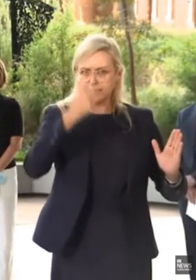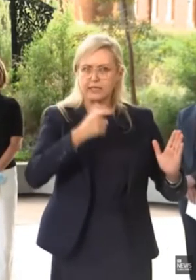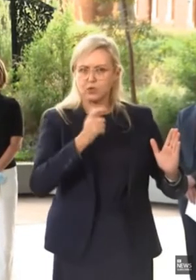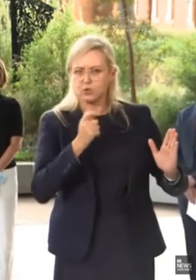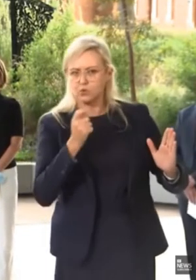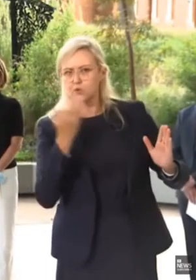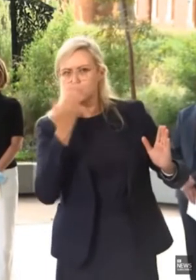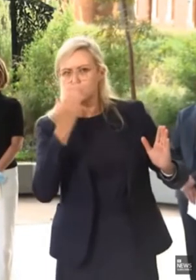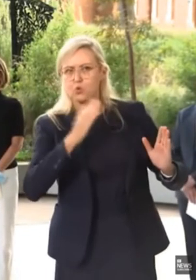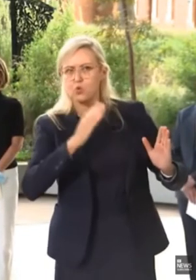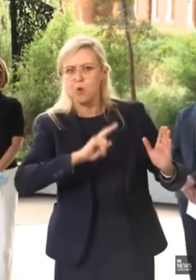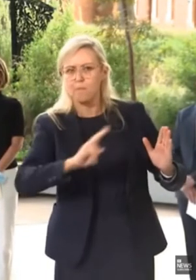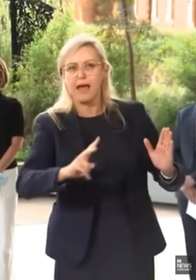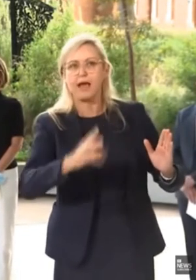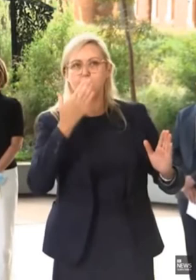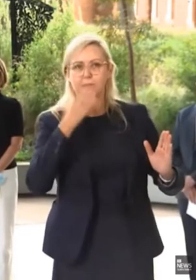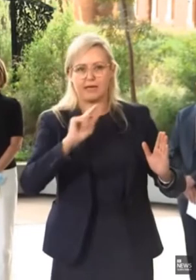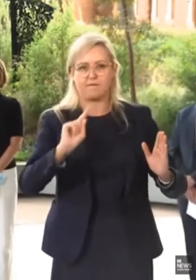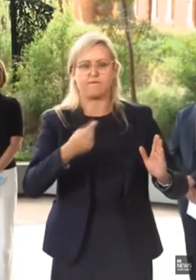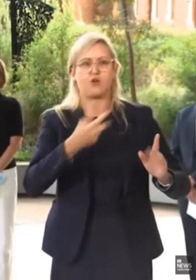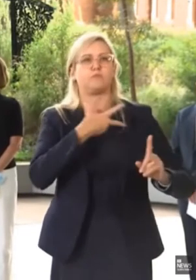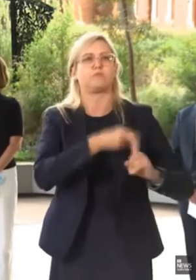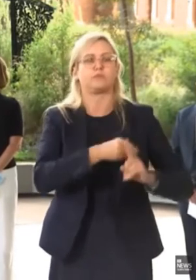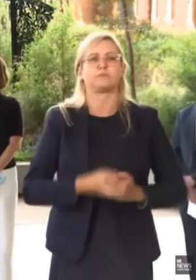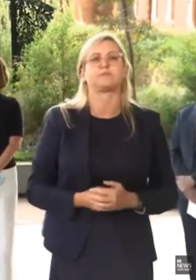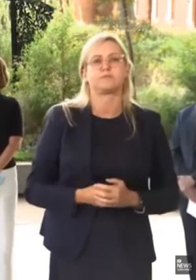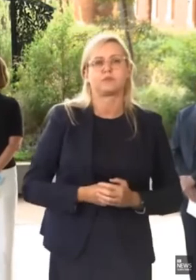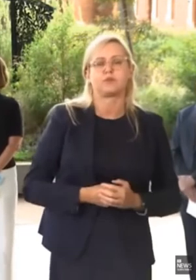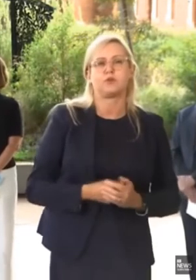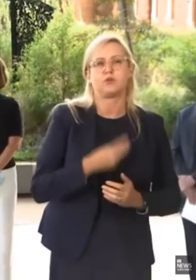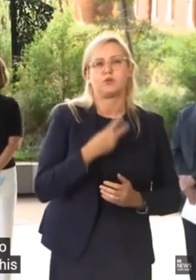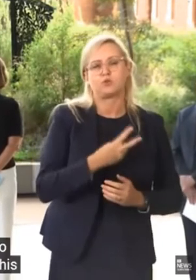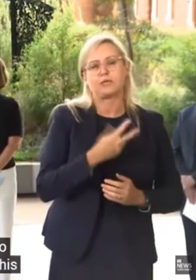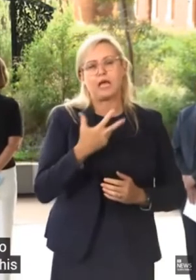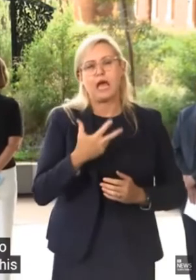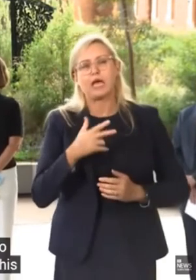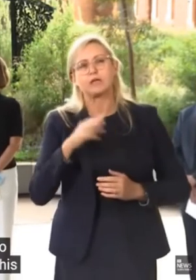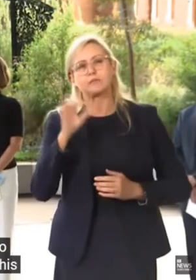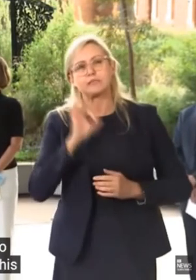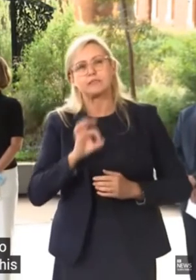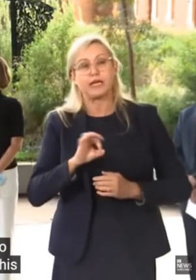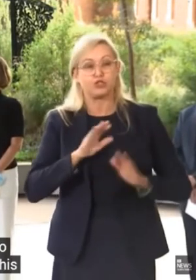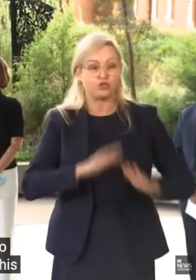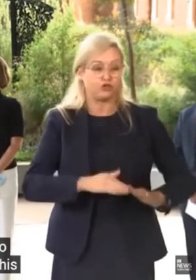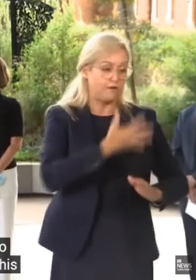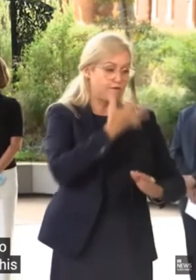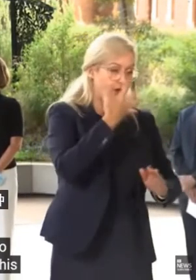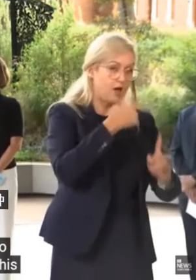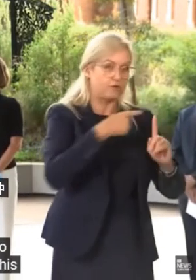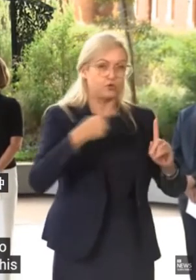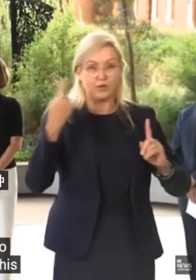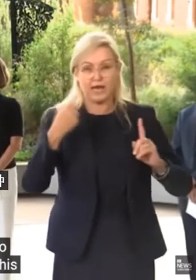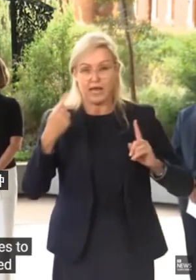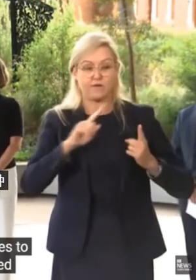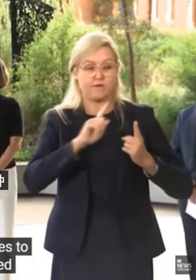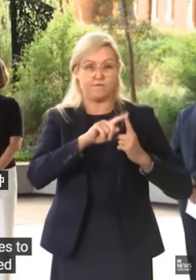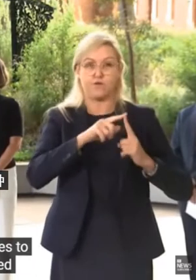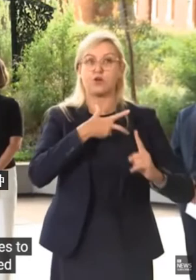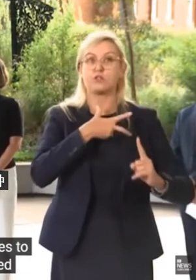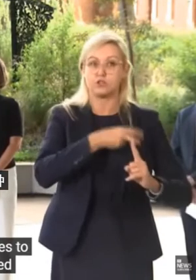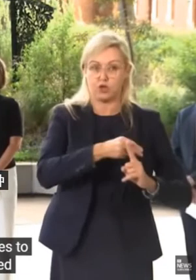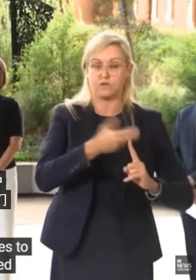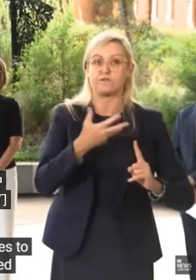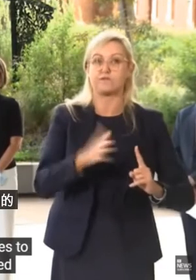children vaccinated. We've got 28.7% of children aged 5 to 11 years having had their